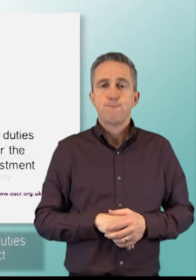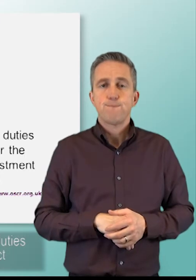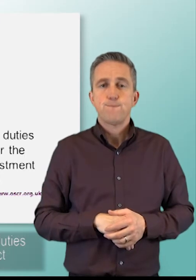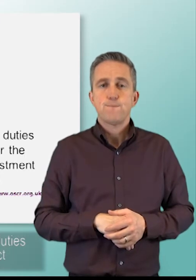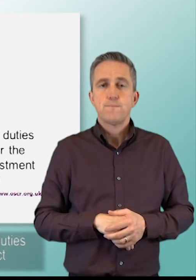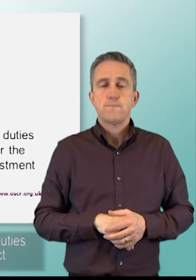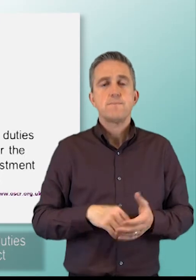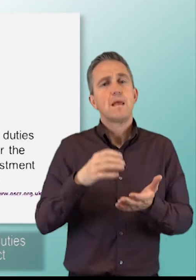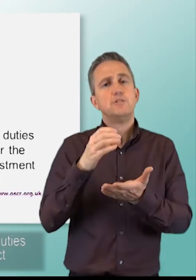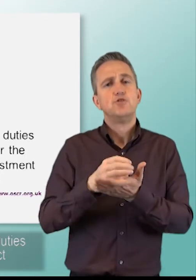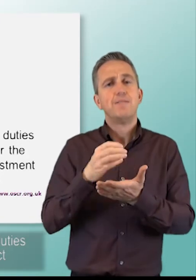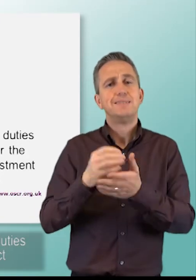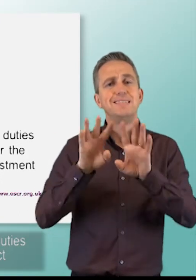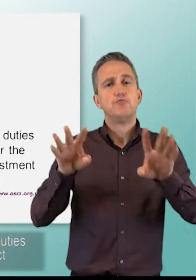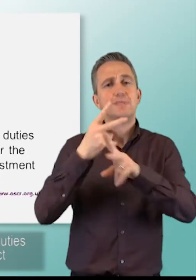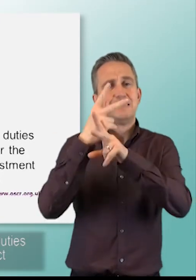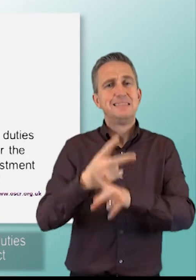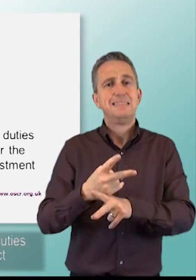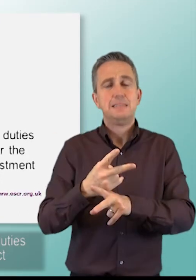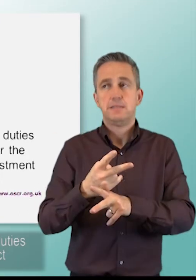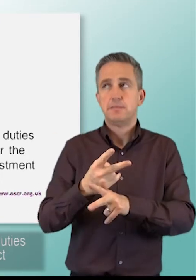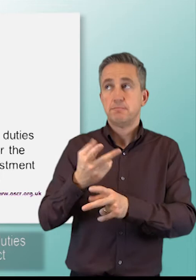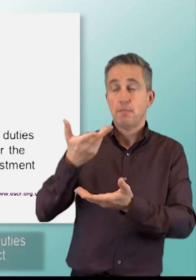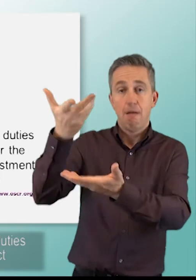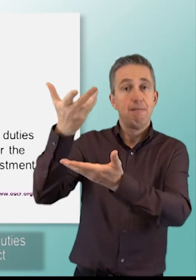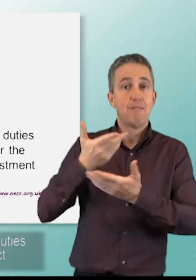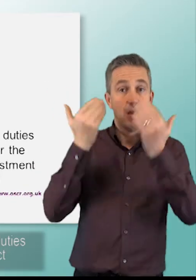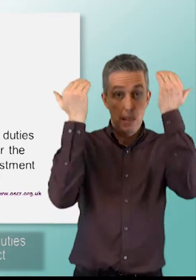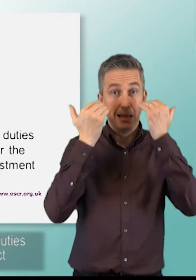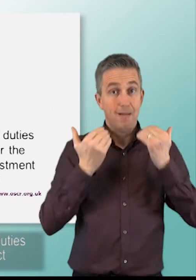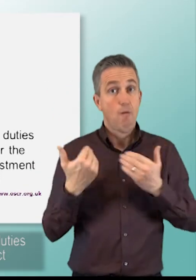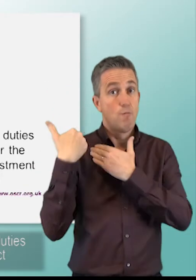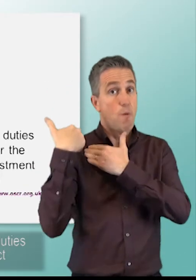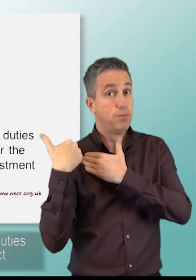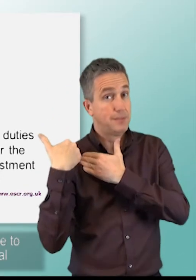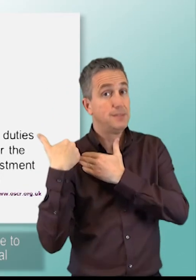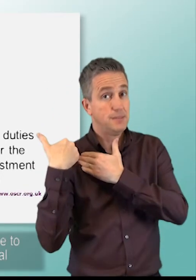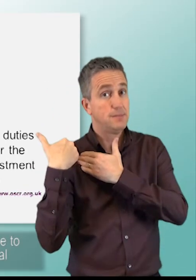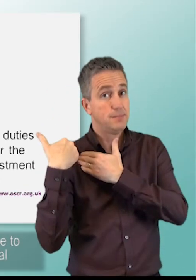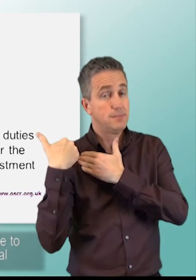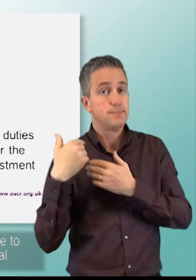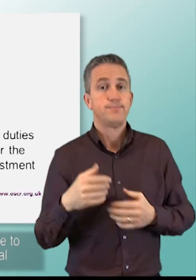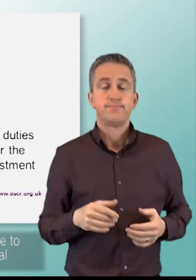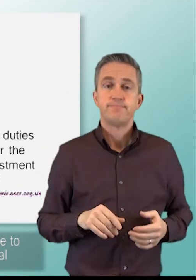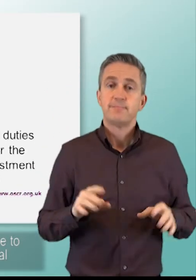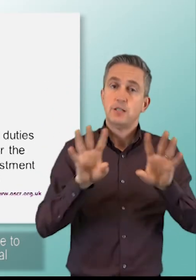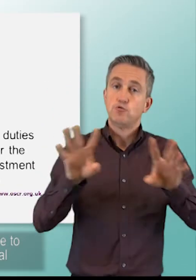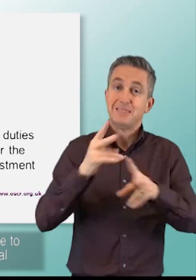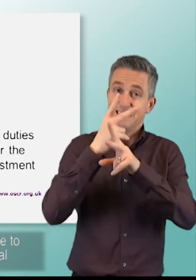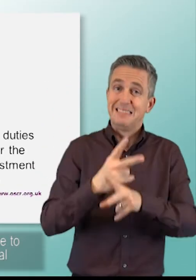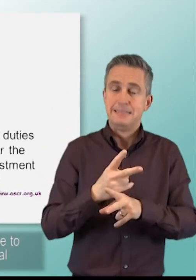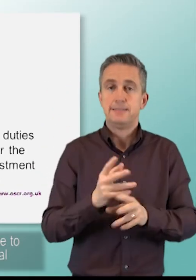I mentioned earlier that charity trustees have legal duties, which are set out in law. And as you would expect, these are actions and behaviours